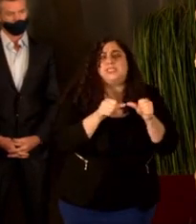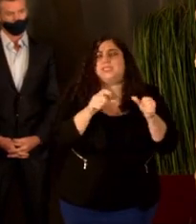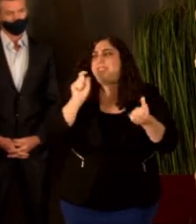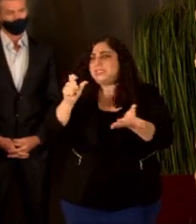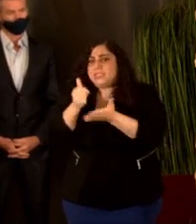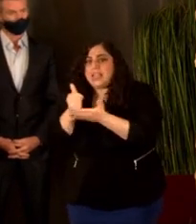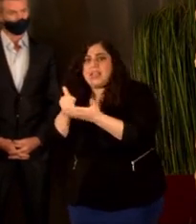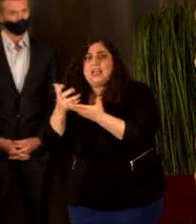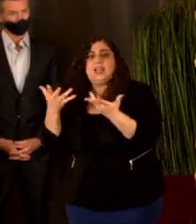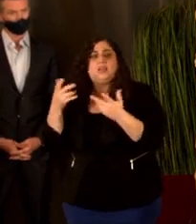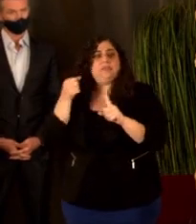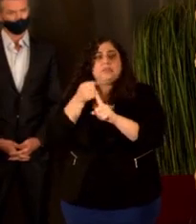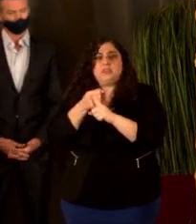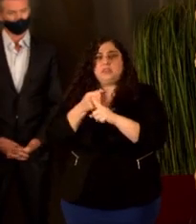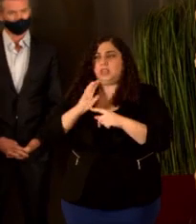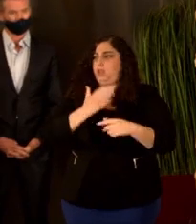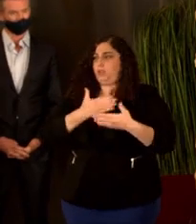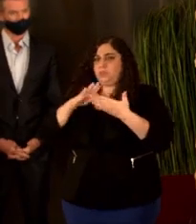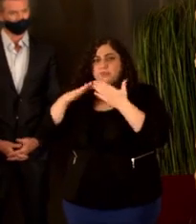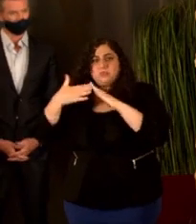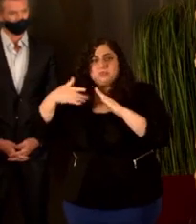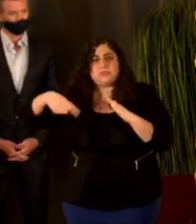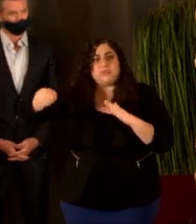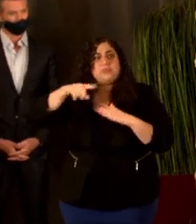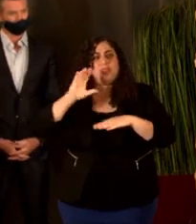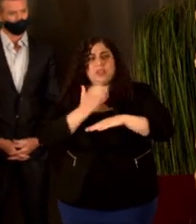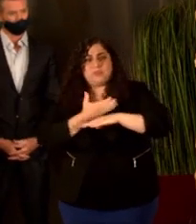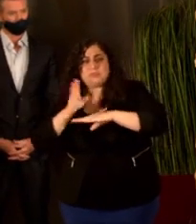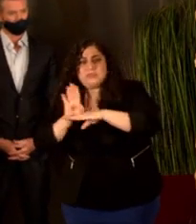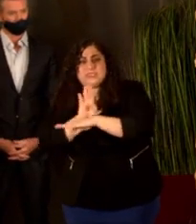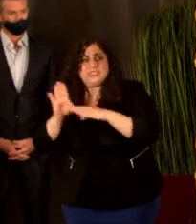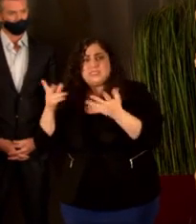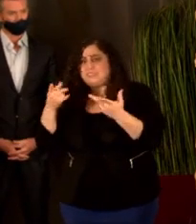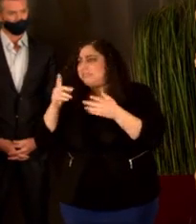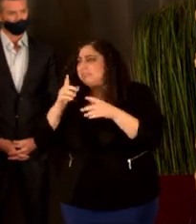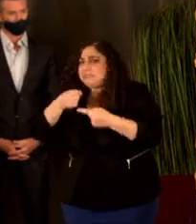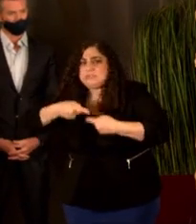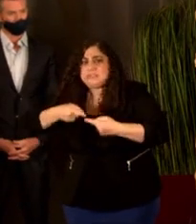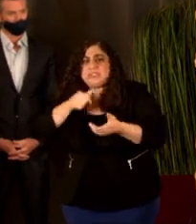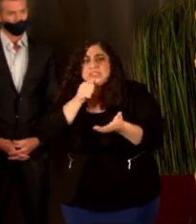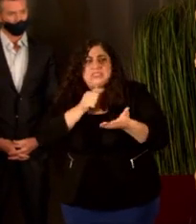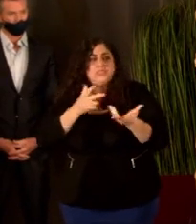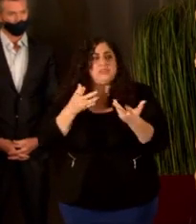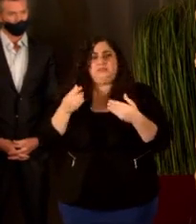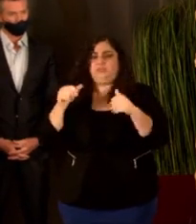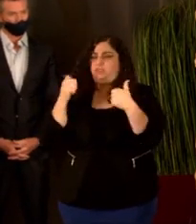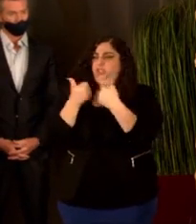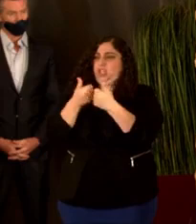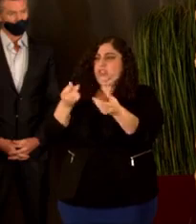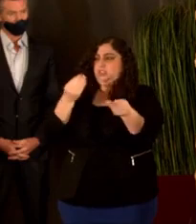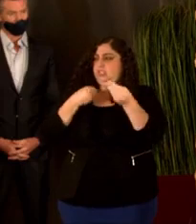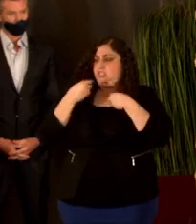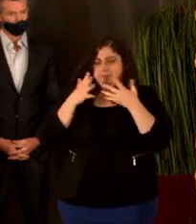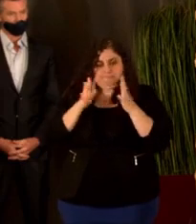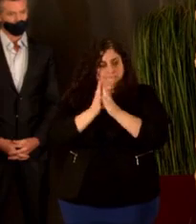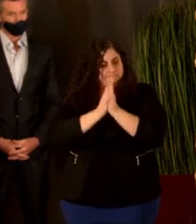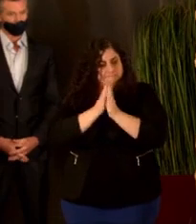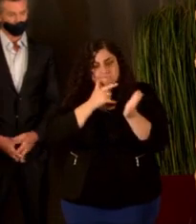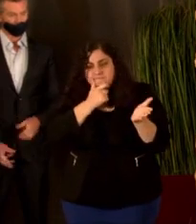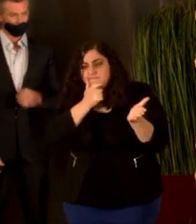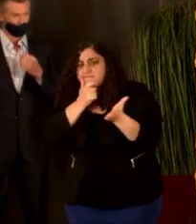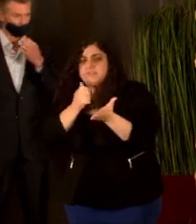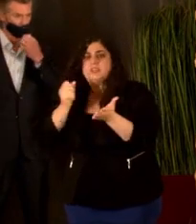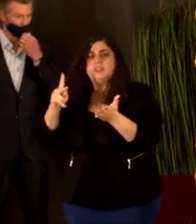business. And the significance of the challenge we face motivates us to move with a great sense of urgency and importance. And the